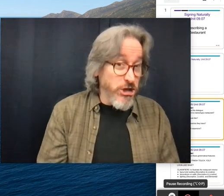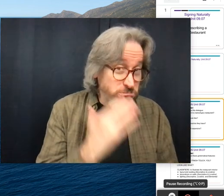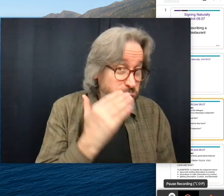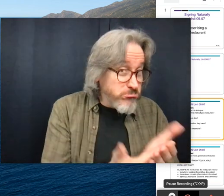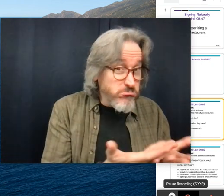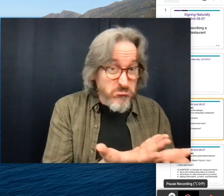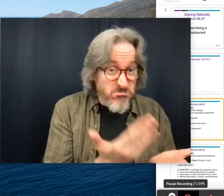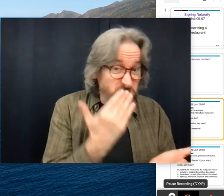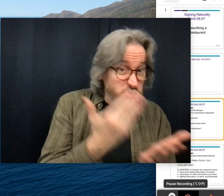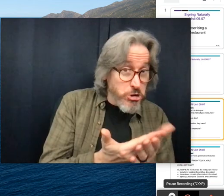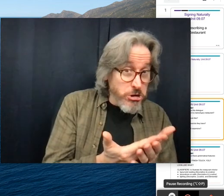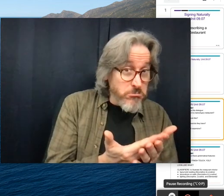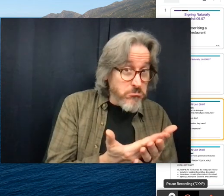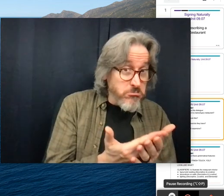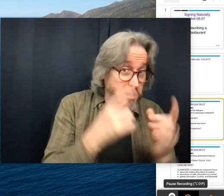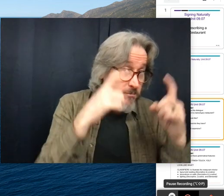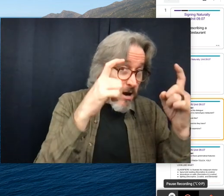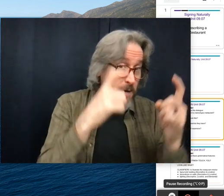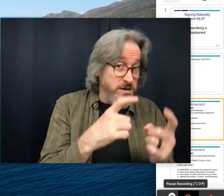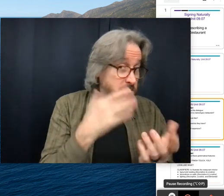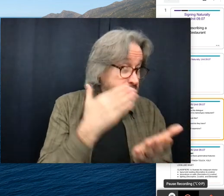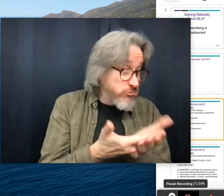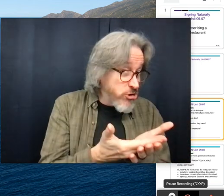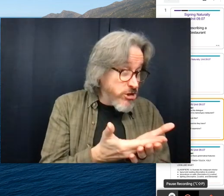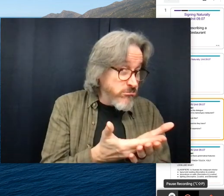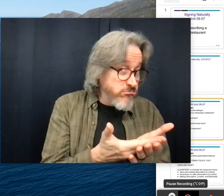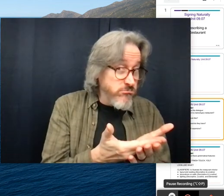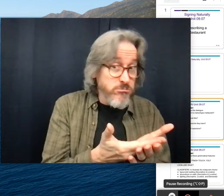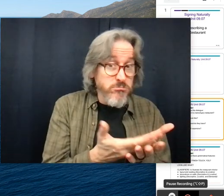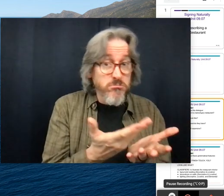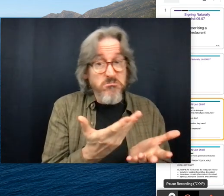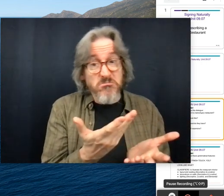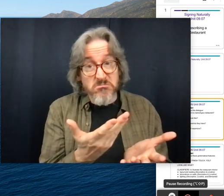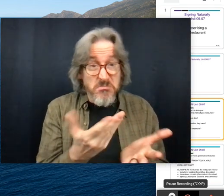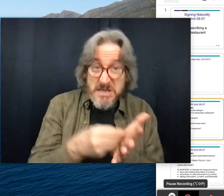Is it good? Good, right? Eyebrows up. Good.